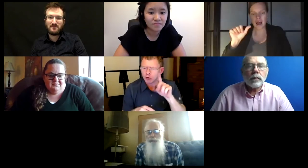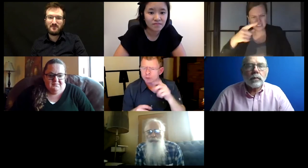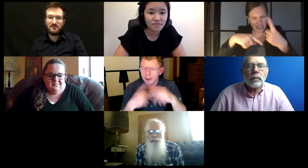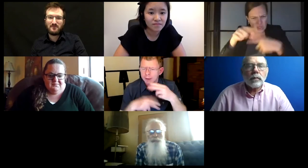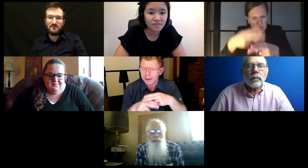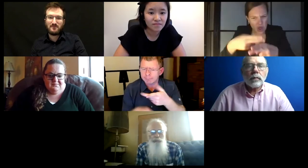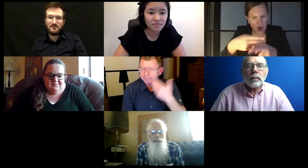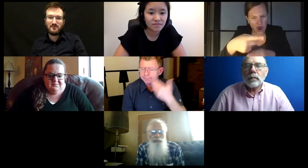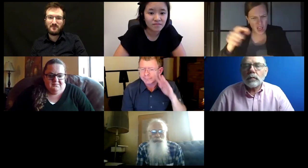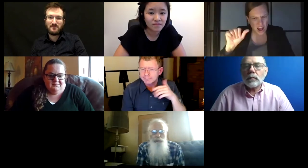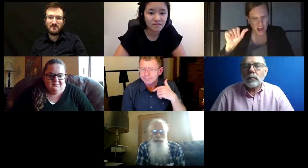Allard, what's your sign name?